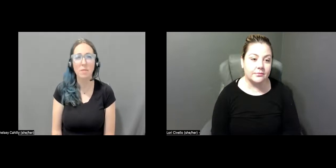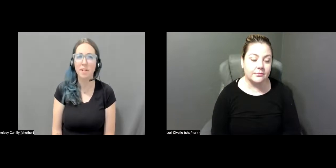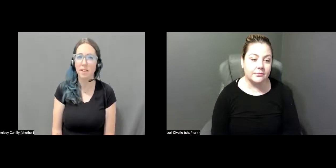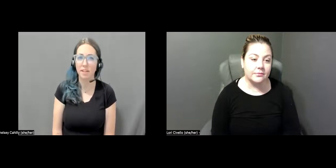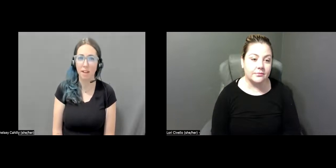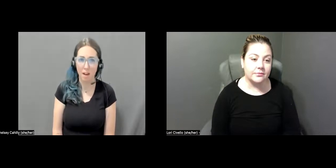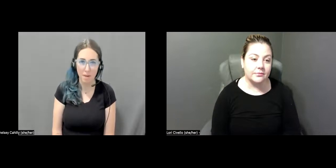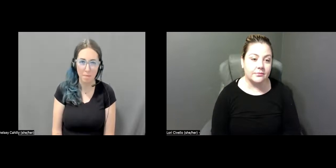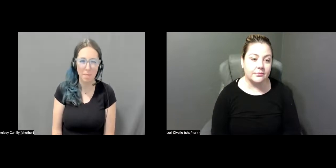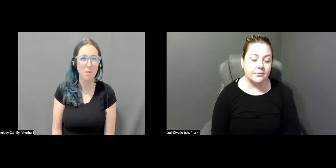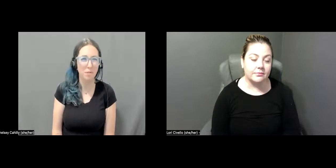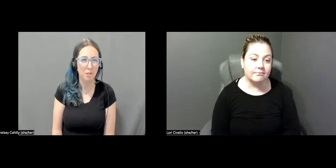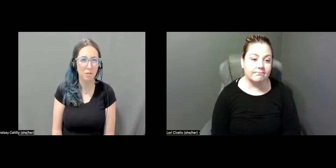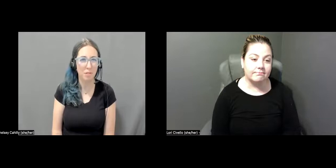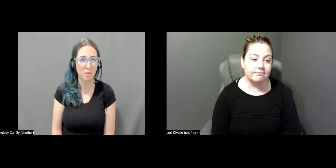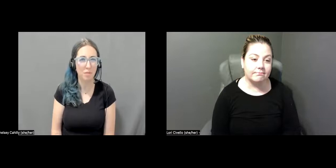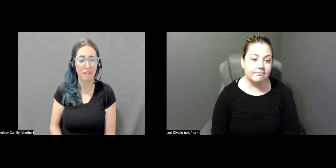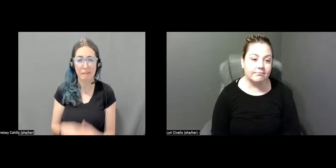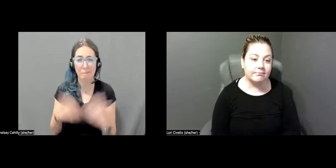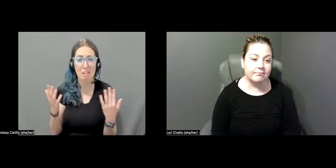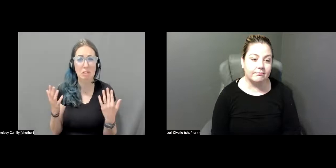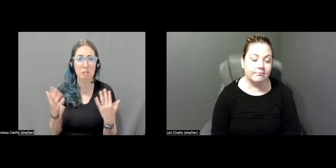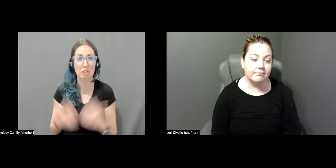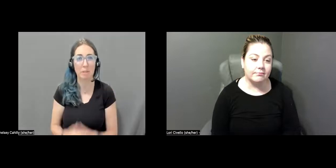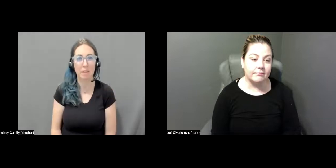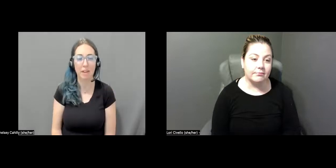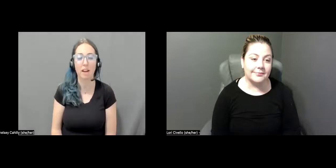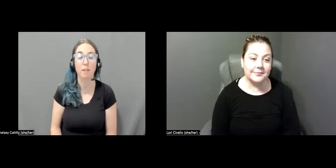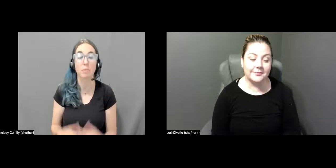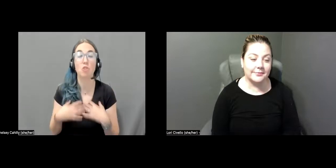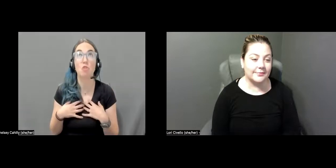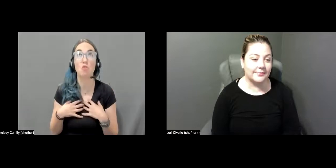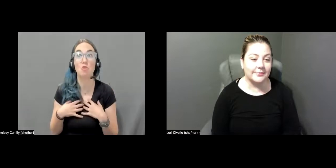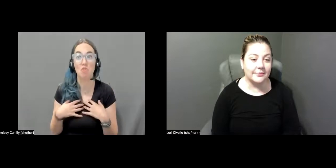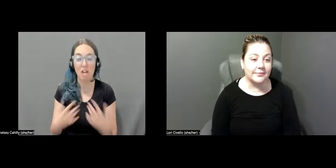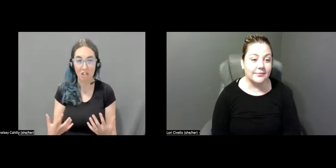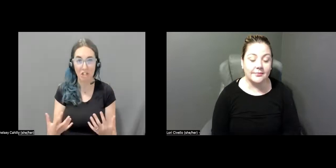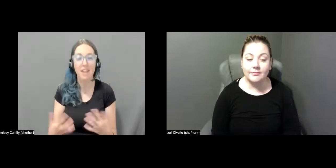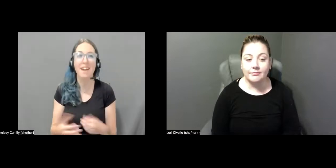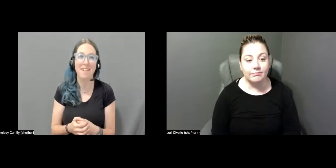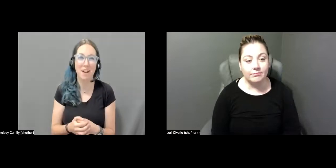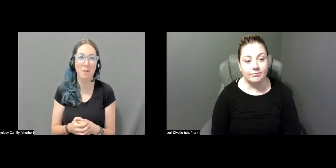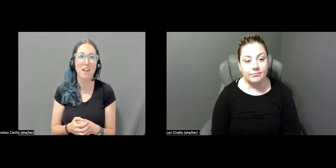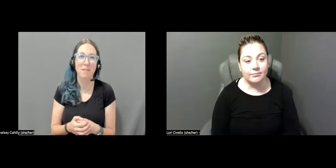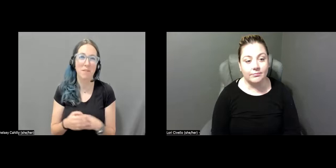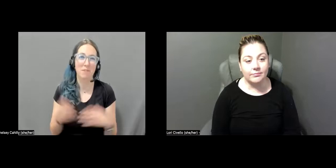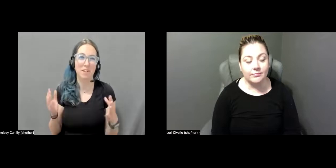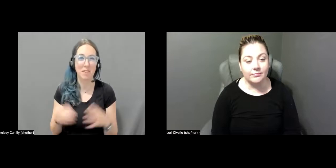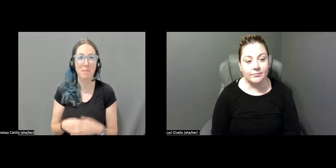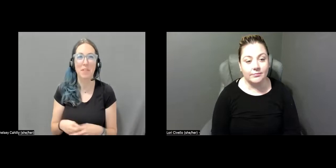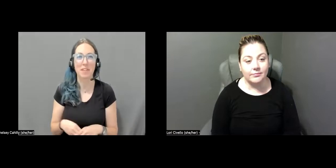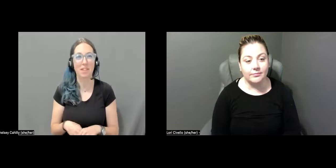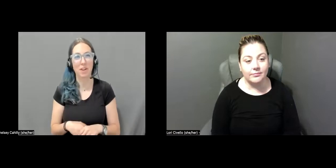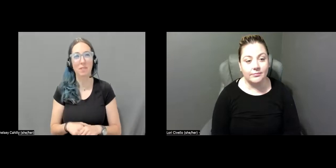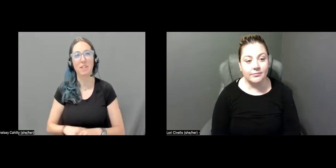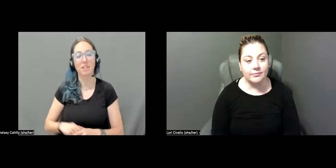that sounds like a nice hobby, but maybe you should go to school for like teaching or something. And I was crushed. And now, whenever I see